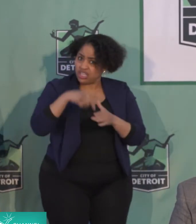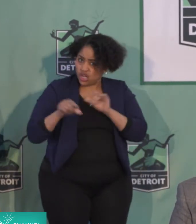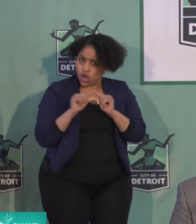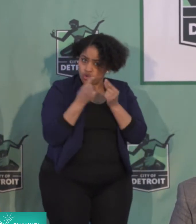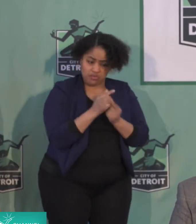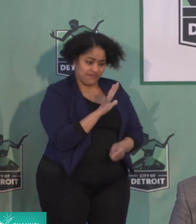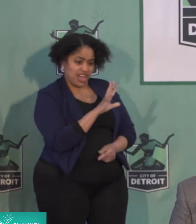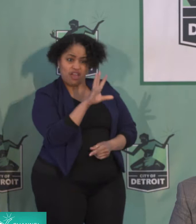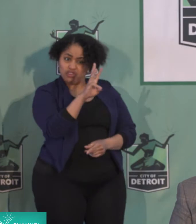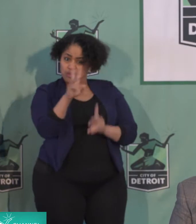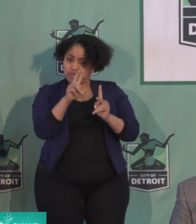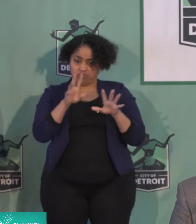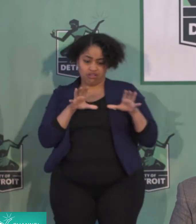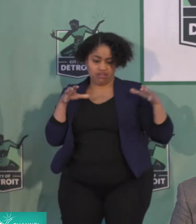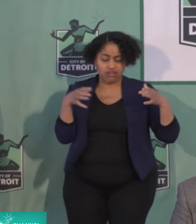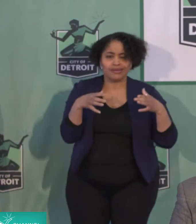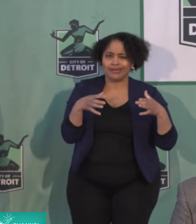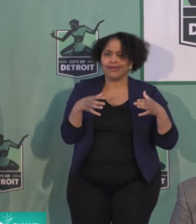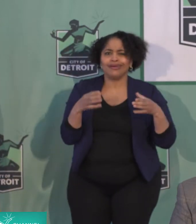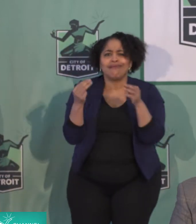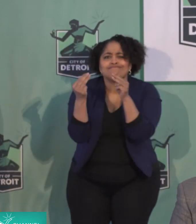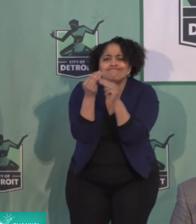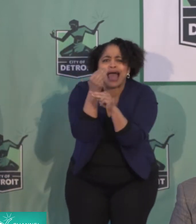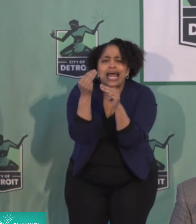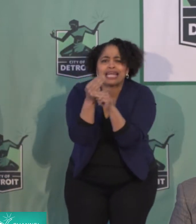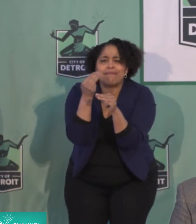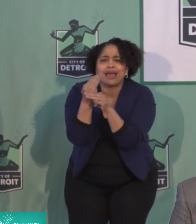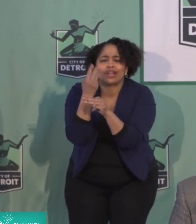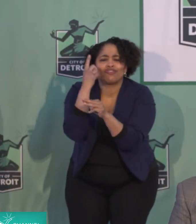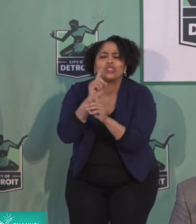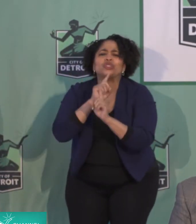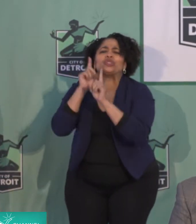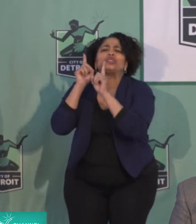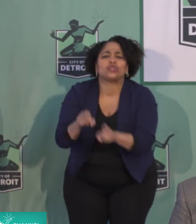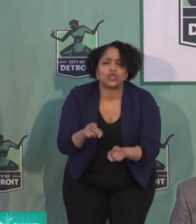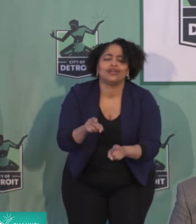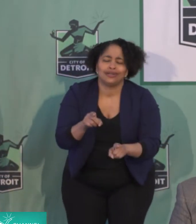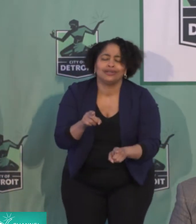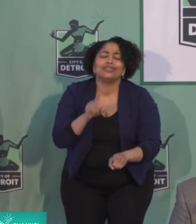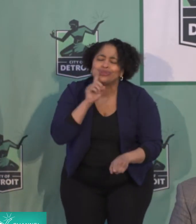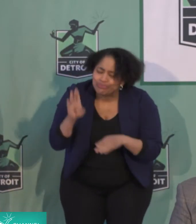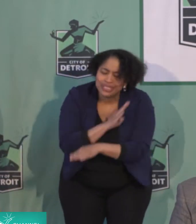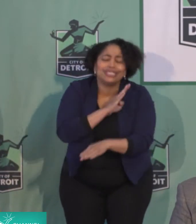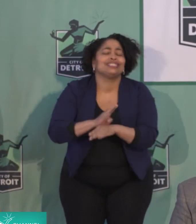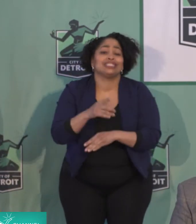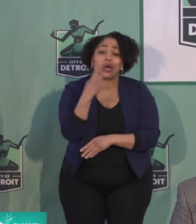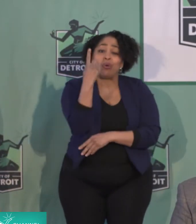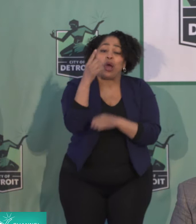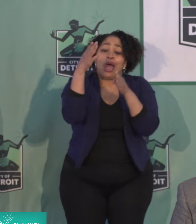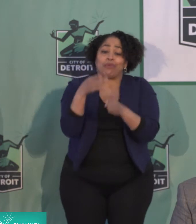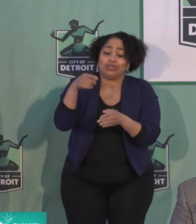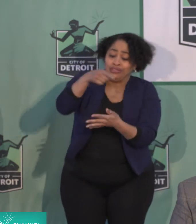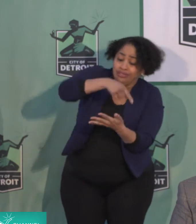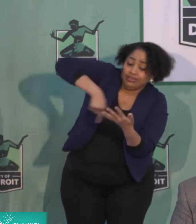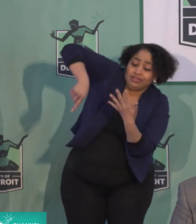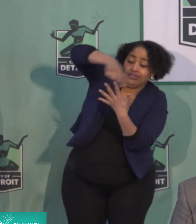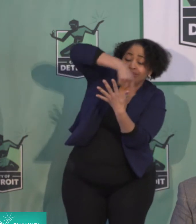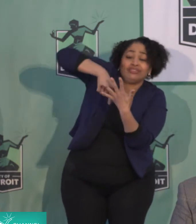6 people, it is almost a mathematical certainty that one of the people in that group